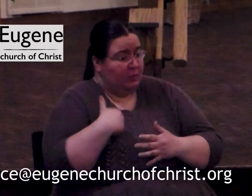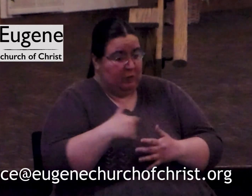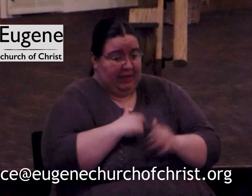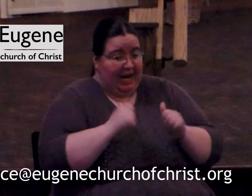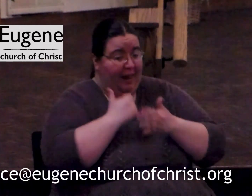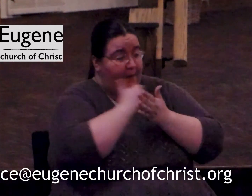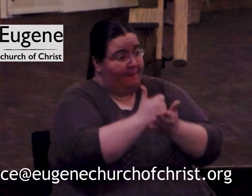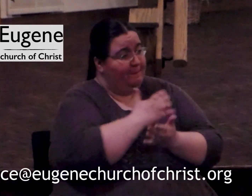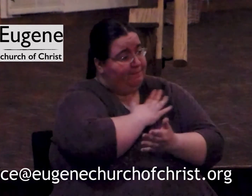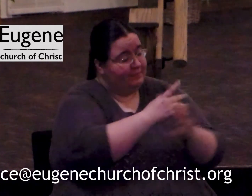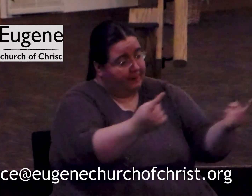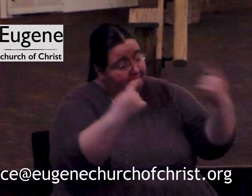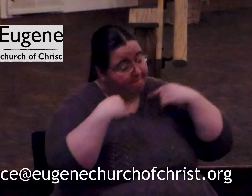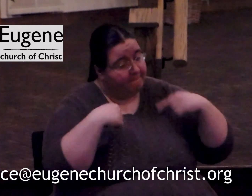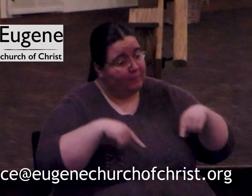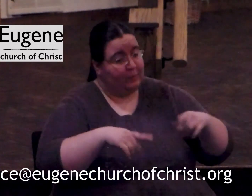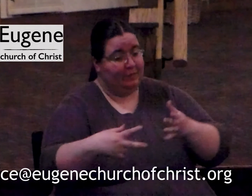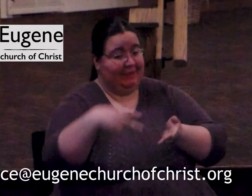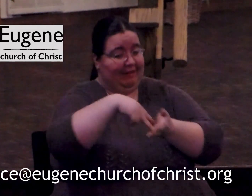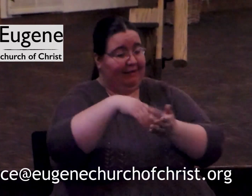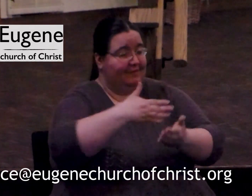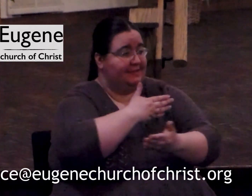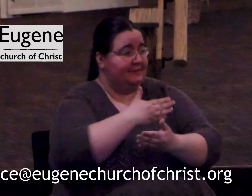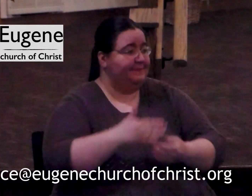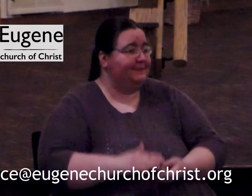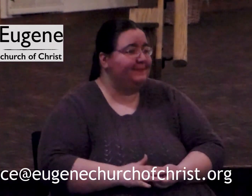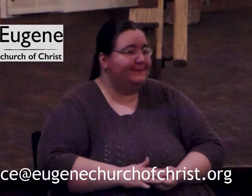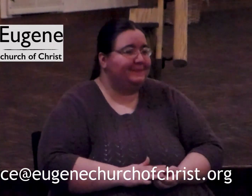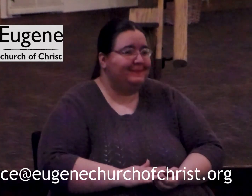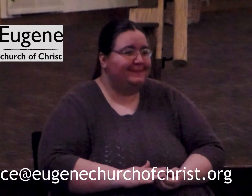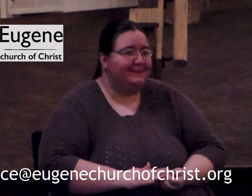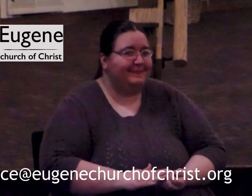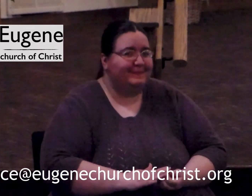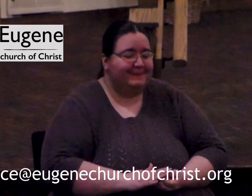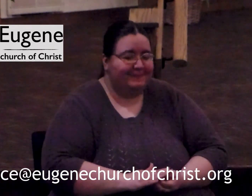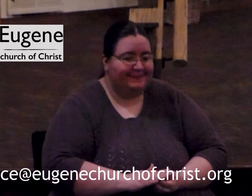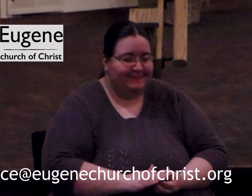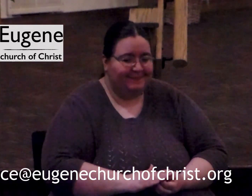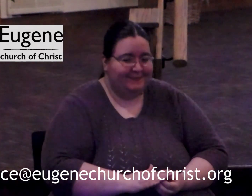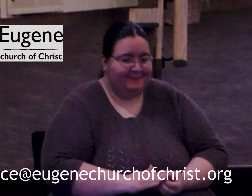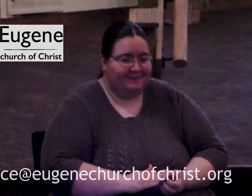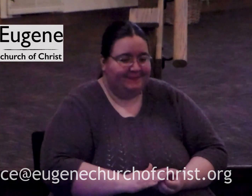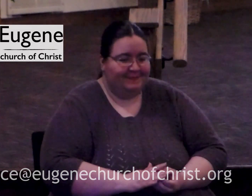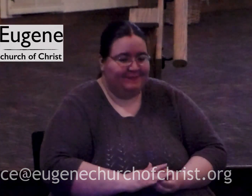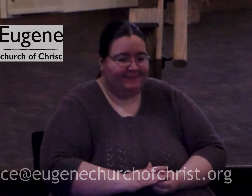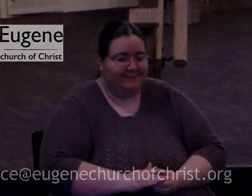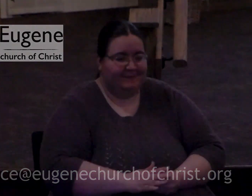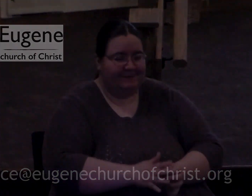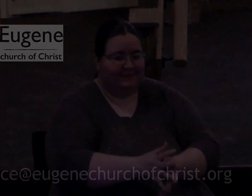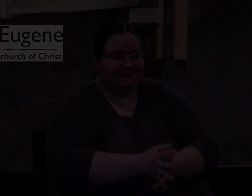life, something you need to confess, or if you want to take Him on in baptism, or if you have some other need that the church can help you with, please come as we stand and sing.